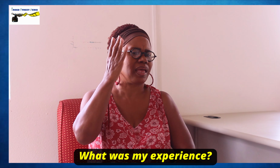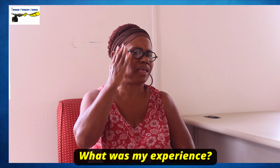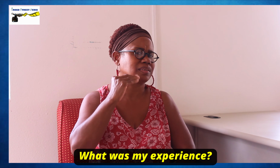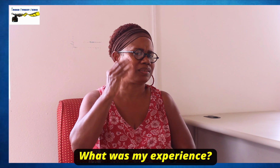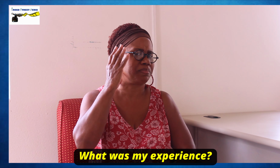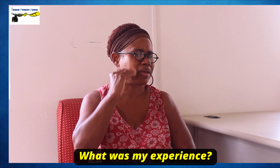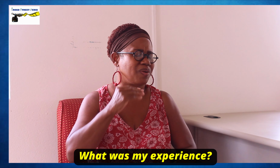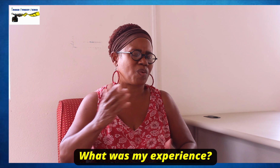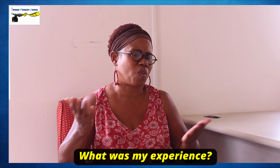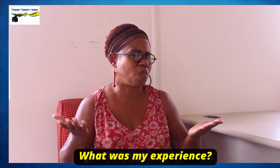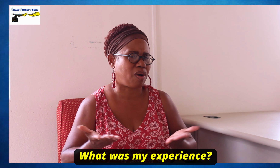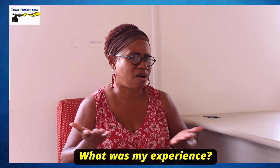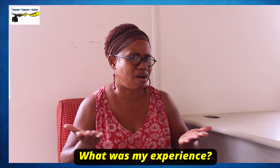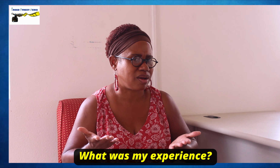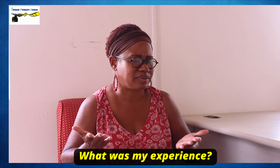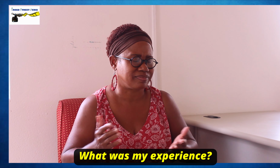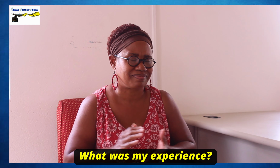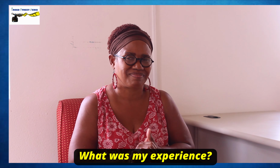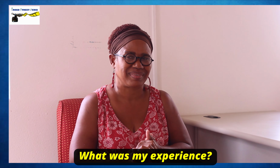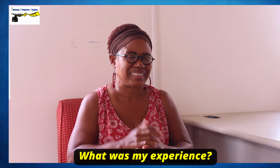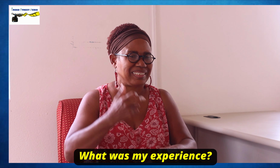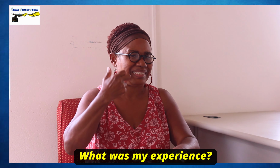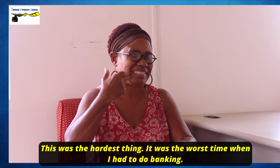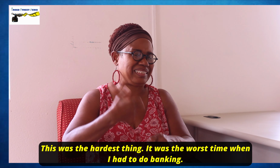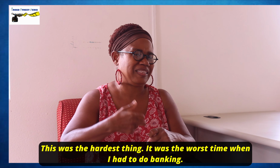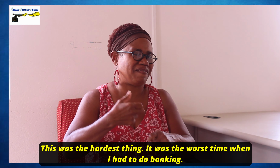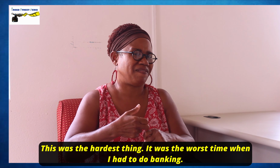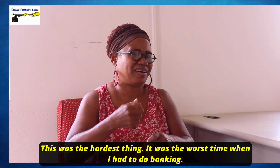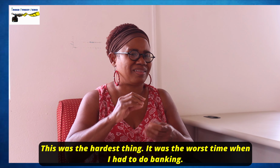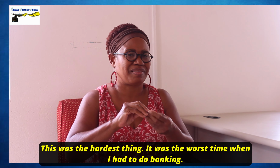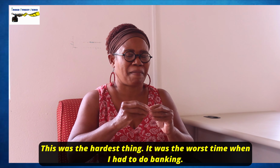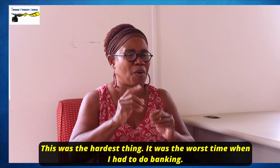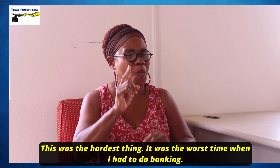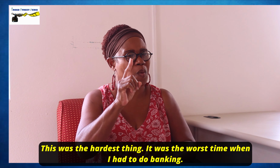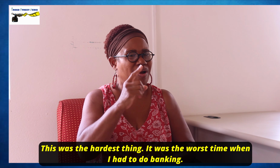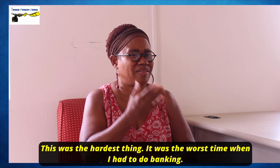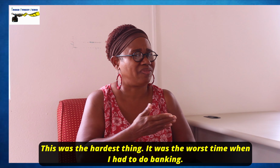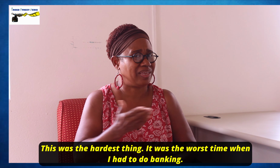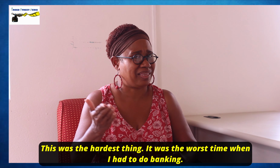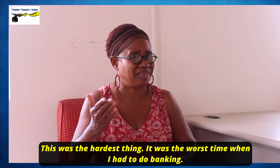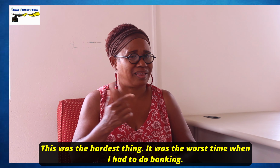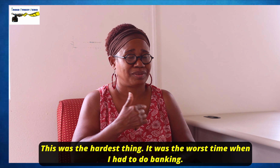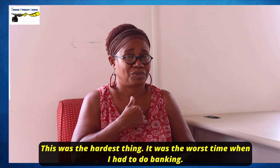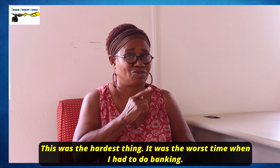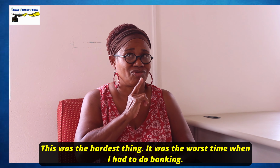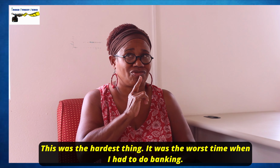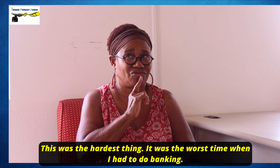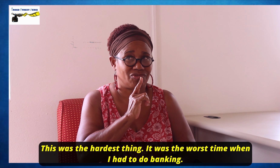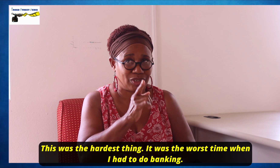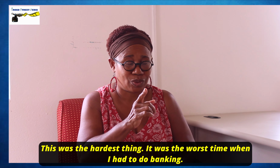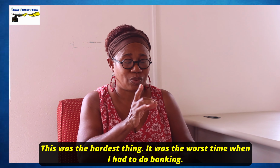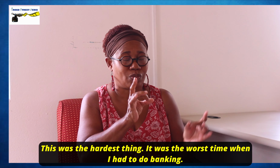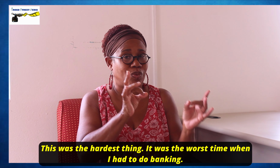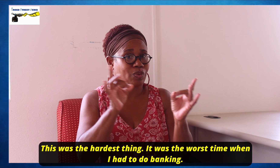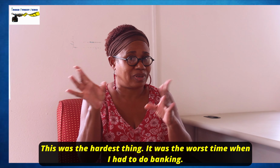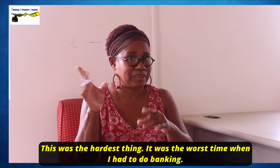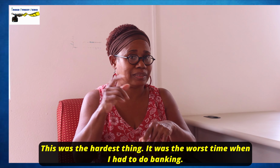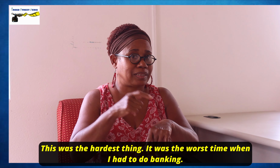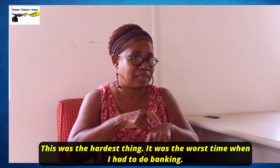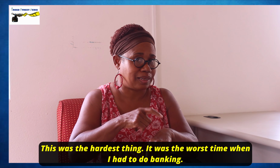What was my experience? This was the hardest thing. It was the worst time